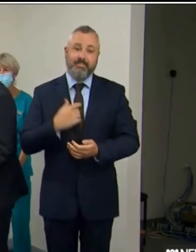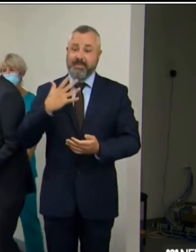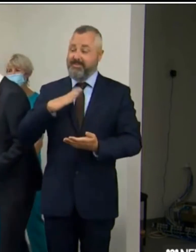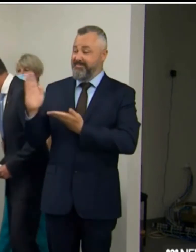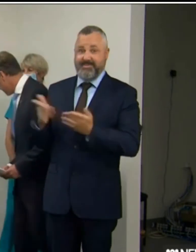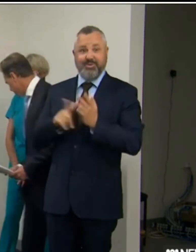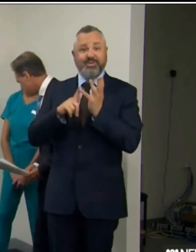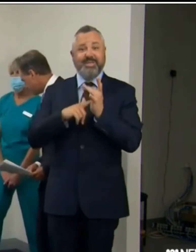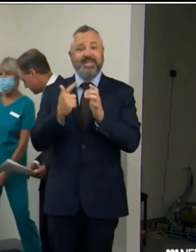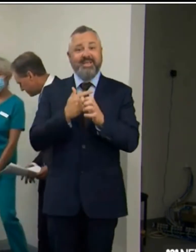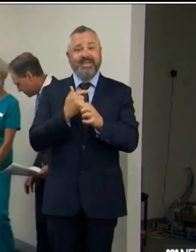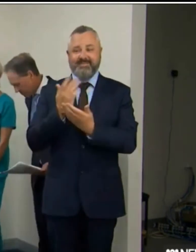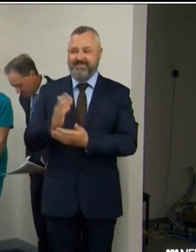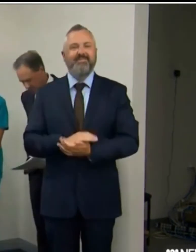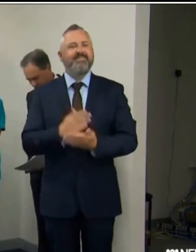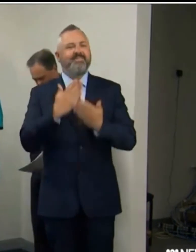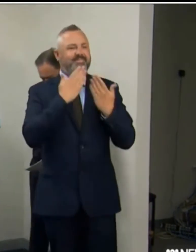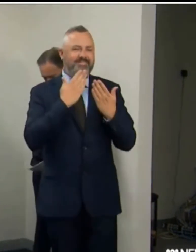Thank you. Thank you very much.